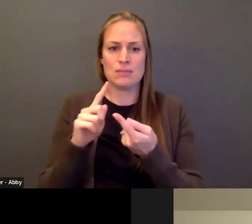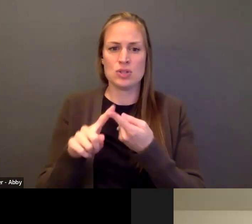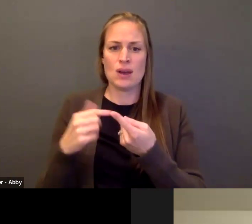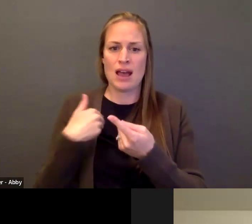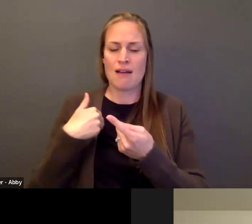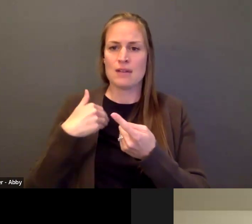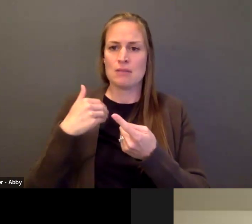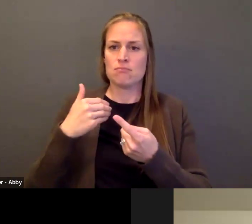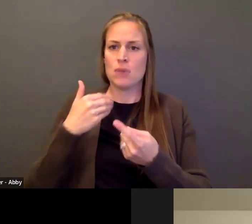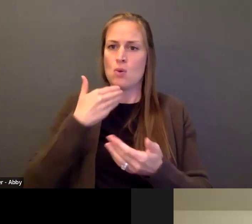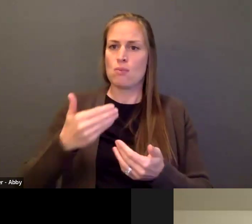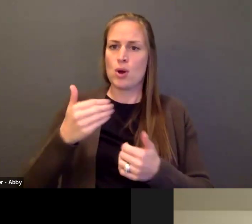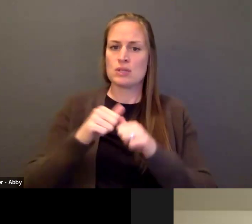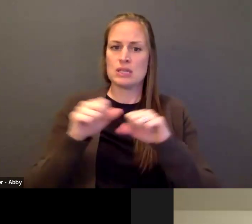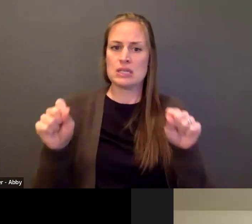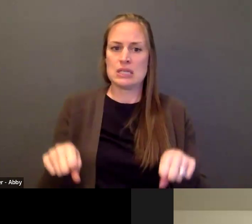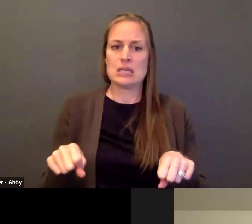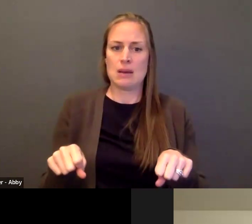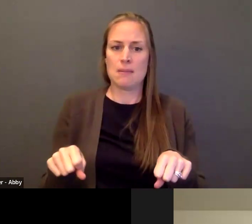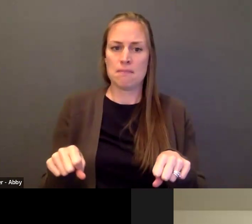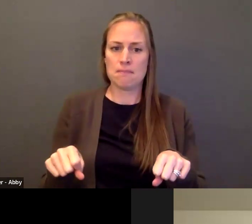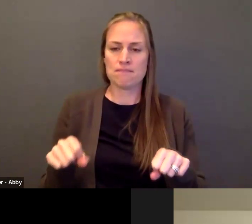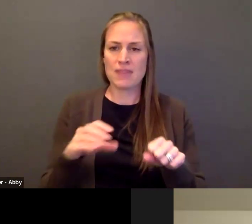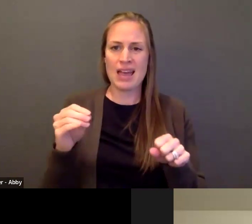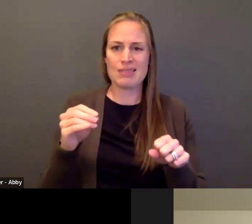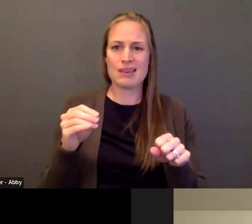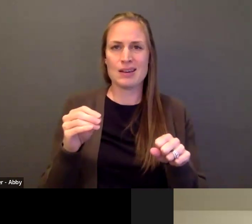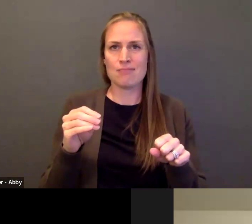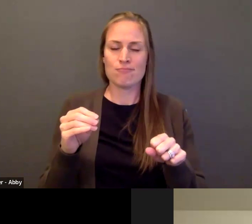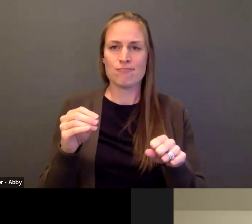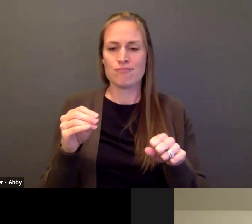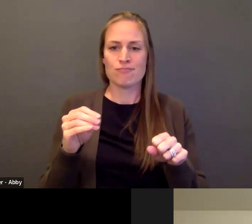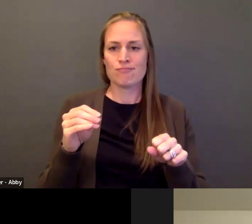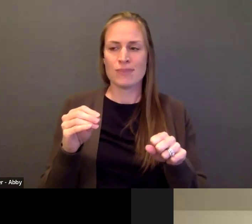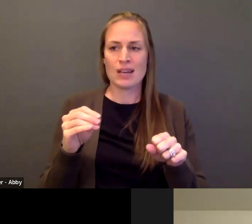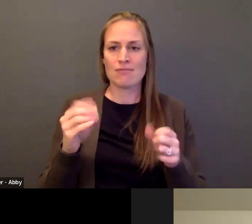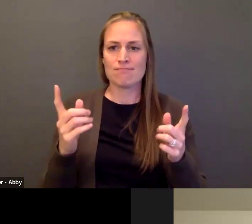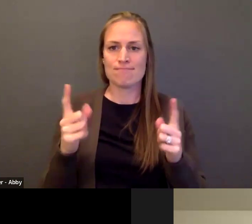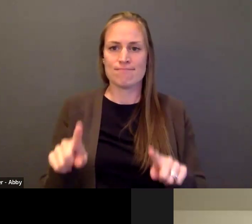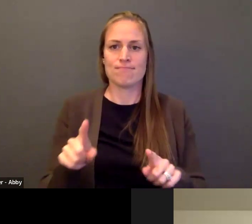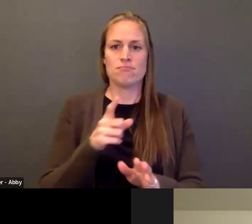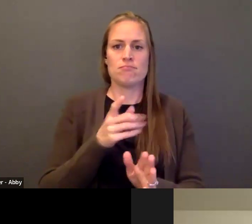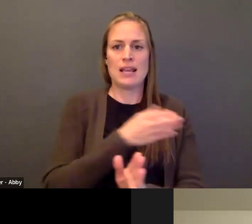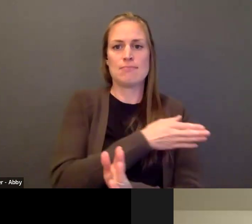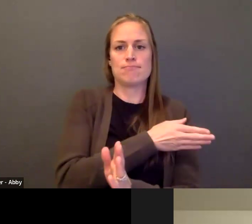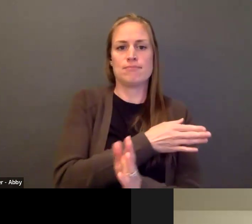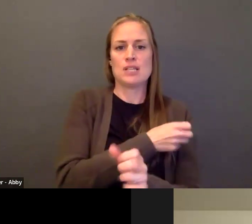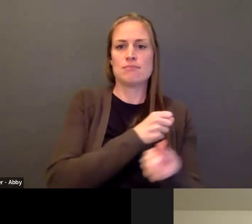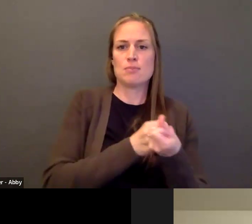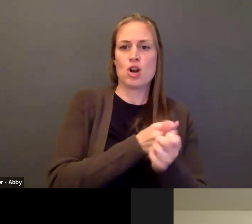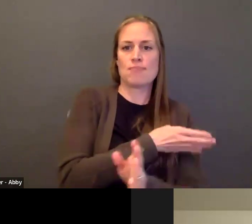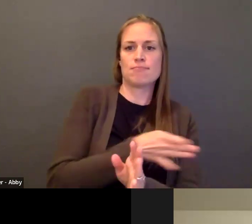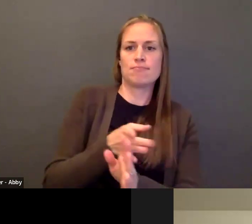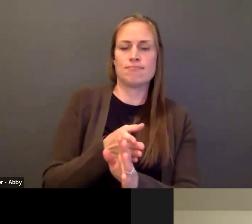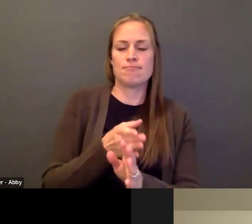the upstream outpatient, Jim, what you said, like the opportunities to invest in programs that will